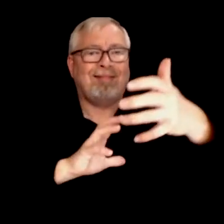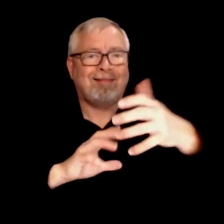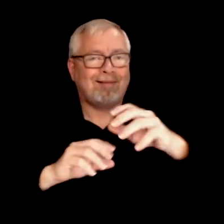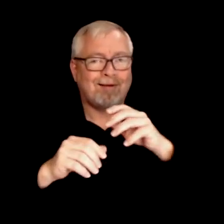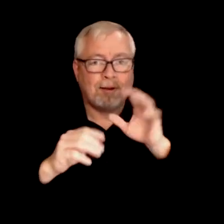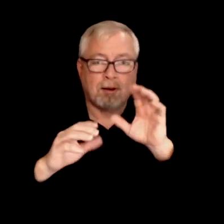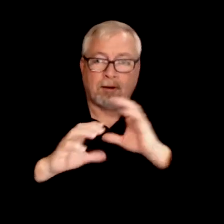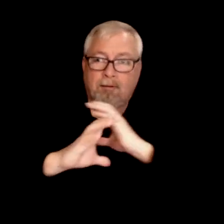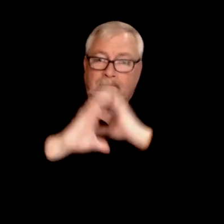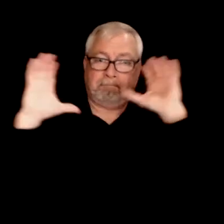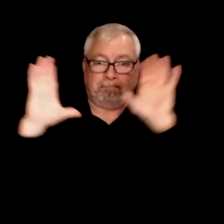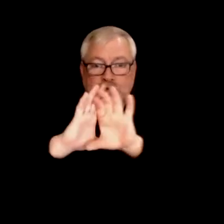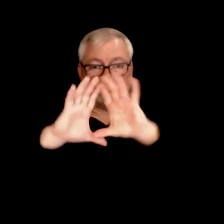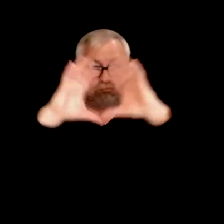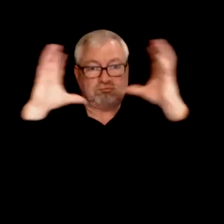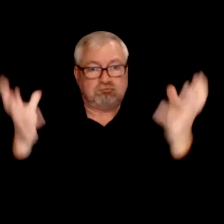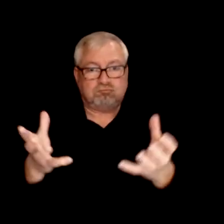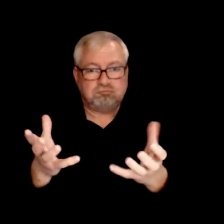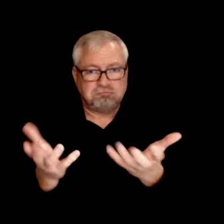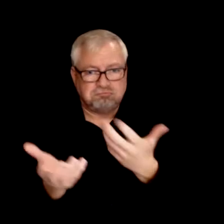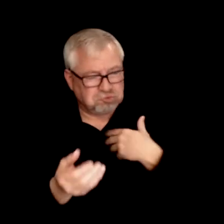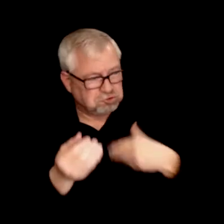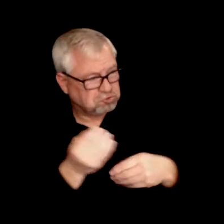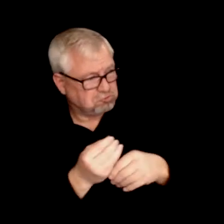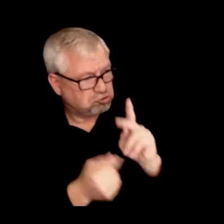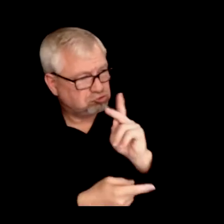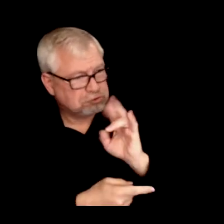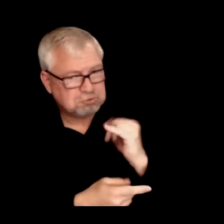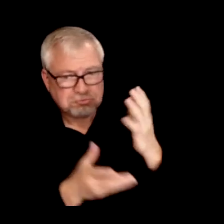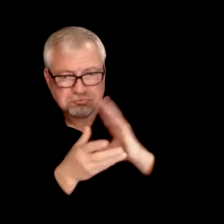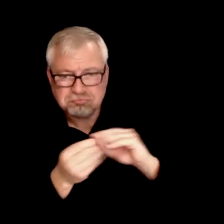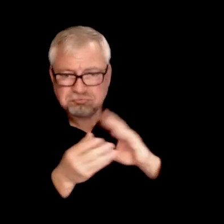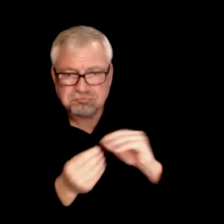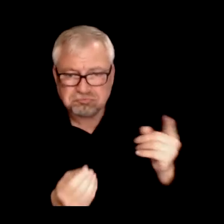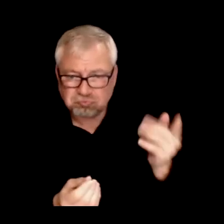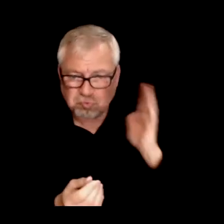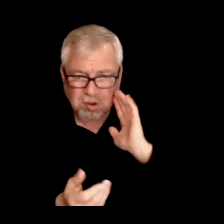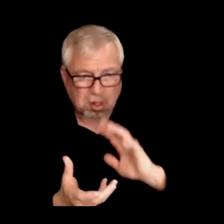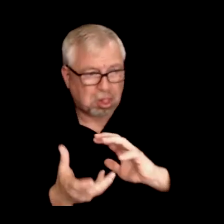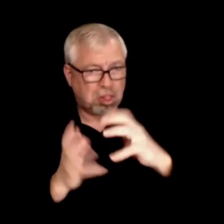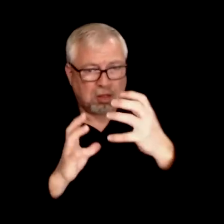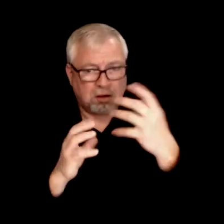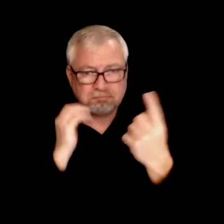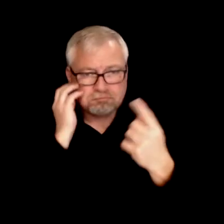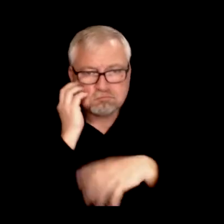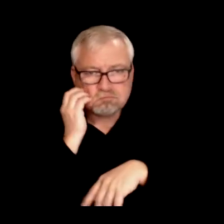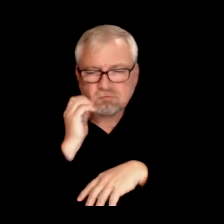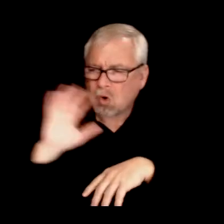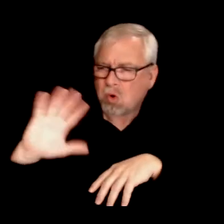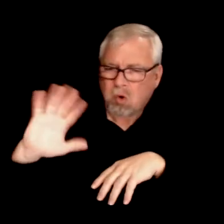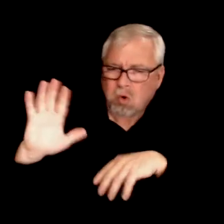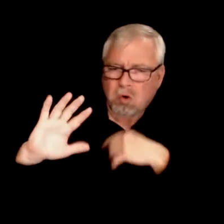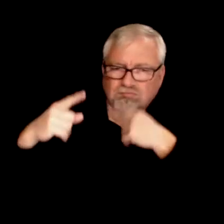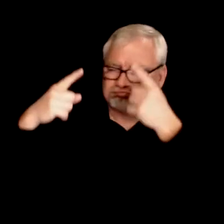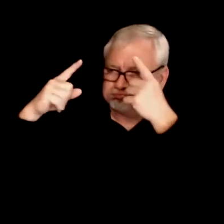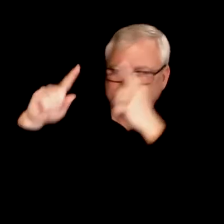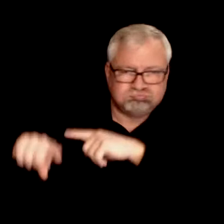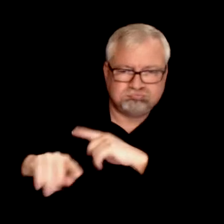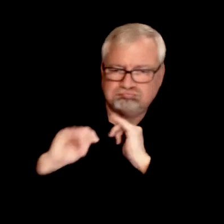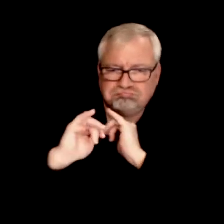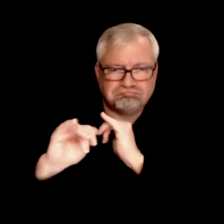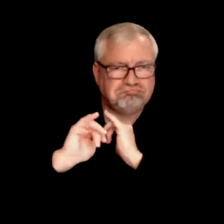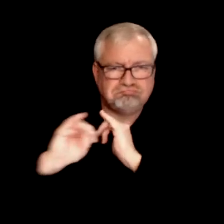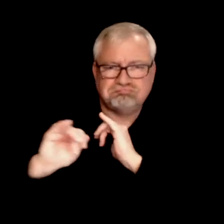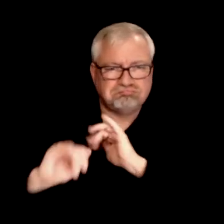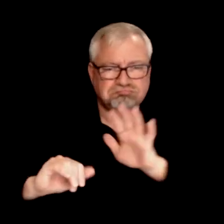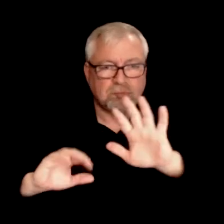to differ with that if you see it differently. No, I agree completely. I mean, obviously, you